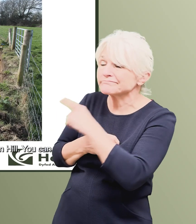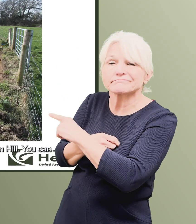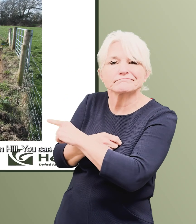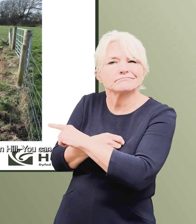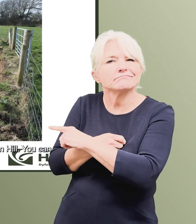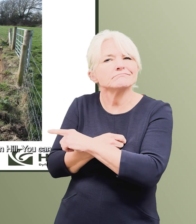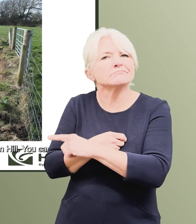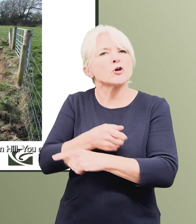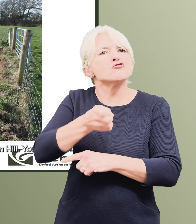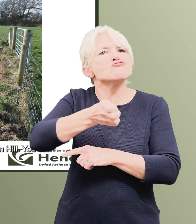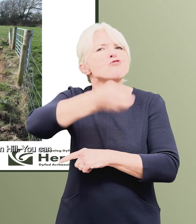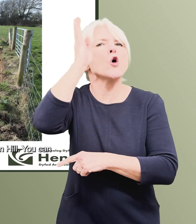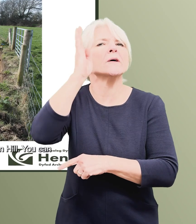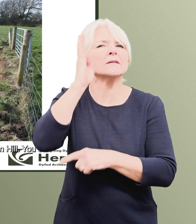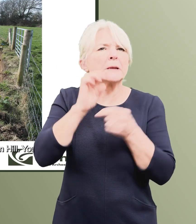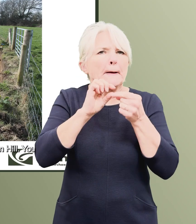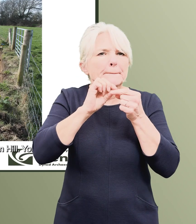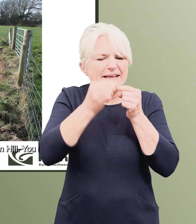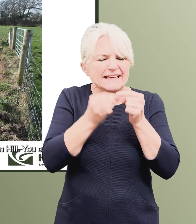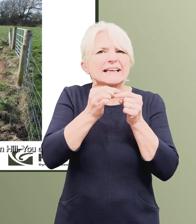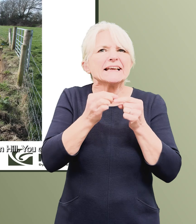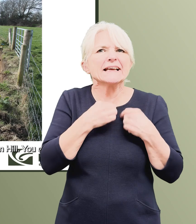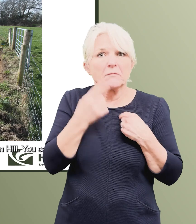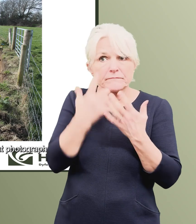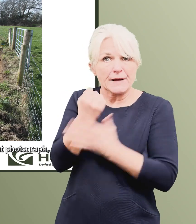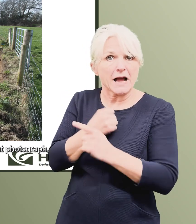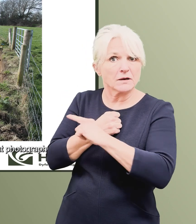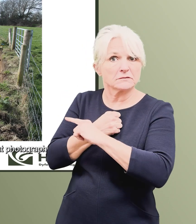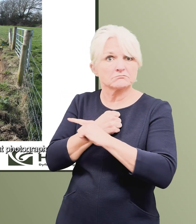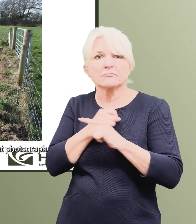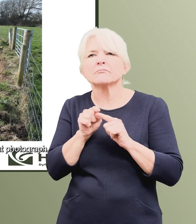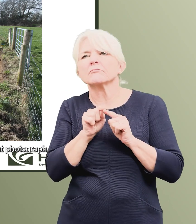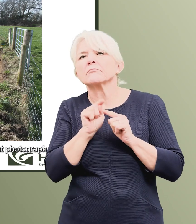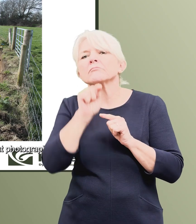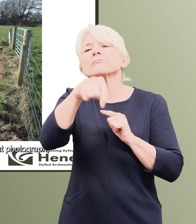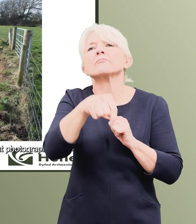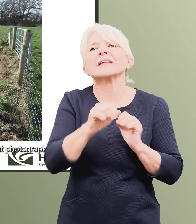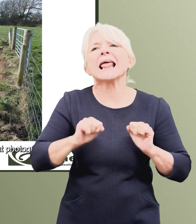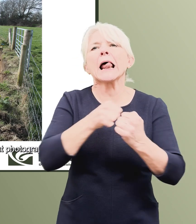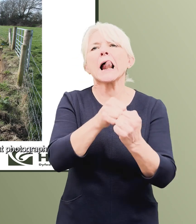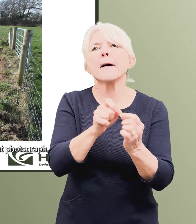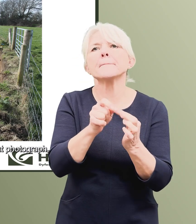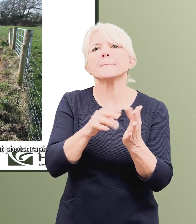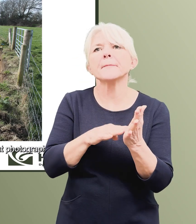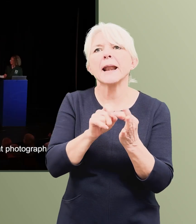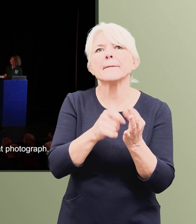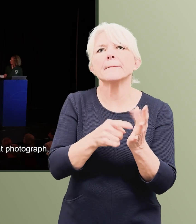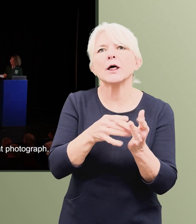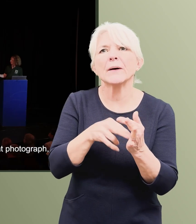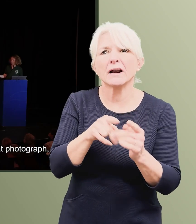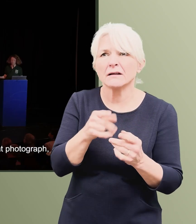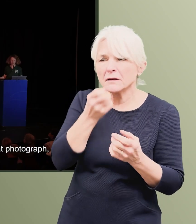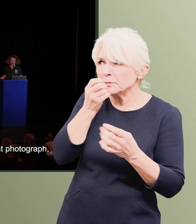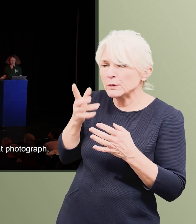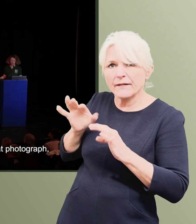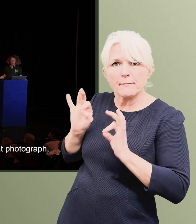which is sat on top of the Pembrokeshire Hill. You can see our lovely archaeology site that we spent 7 months cleaning is now gone in that photograph, and